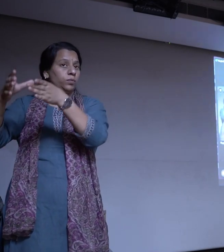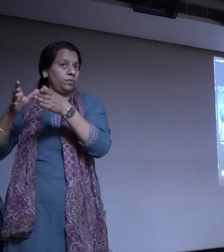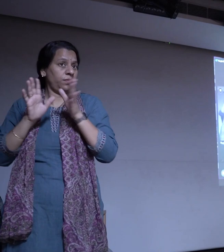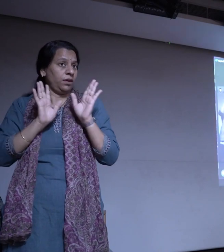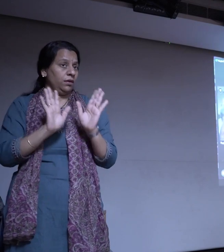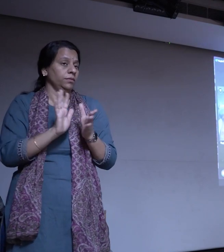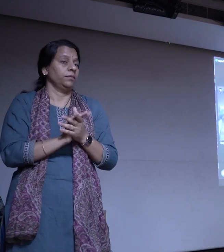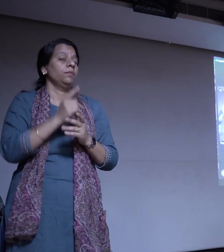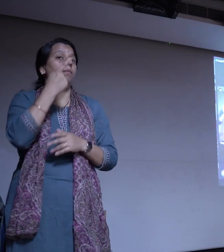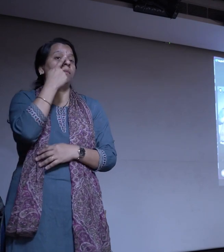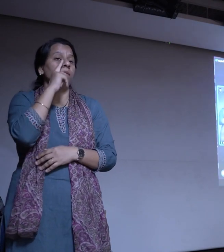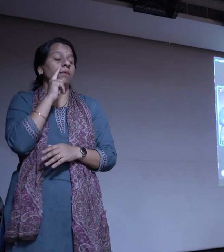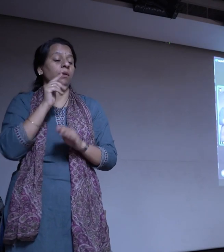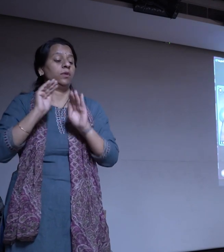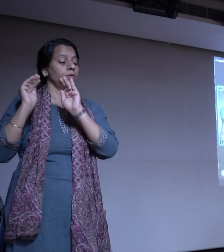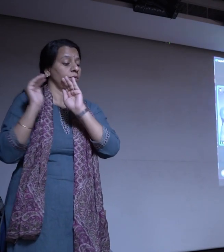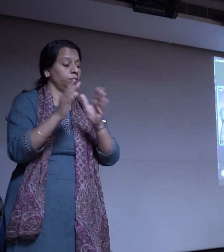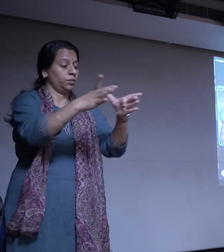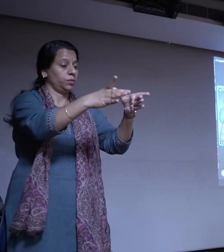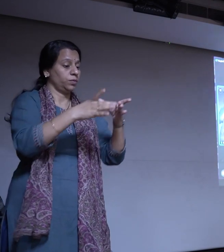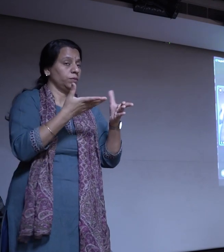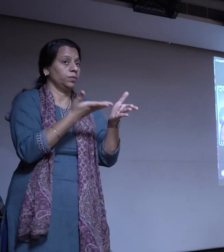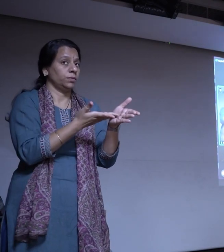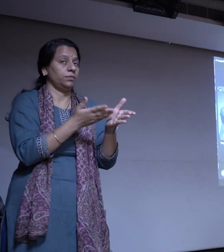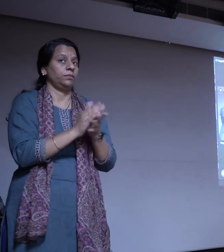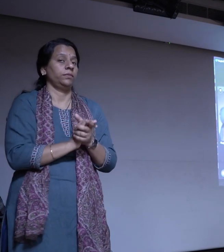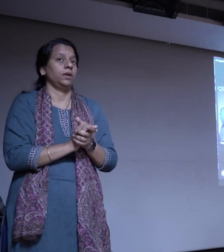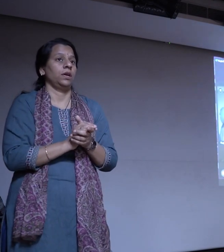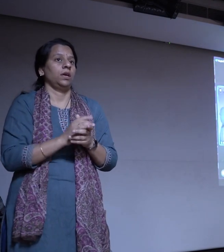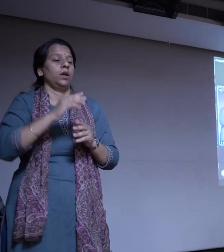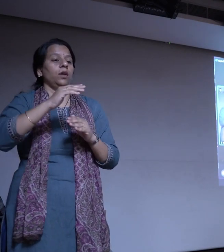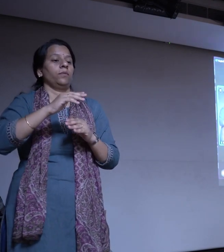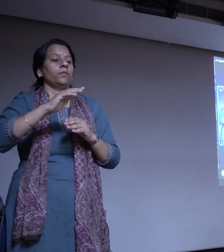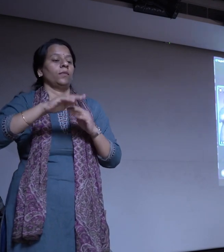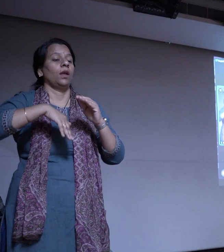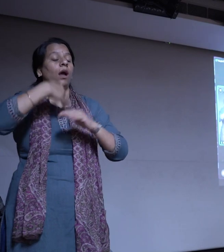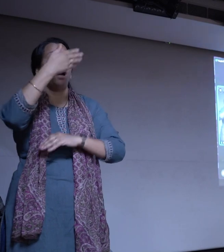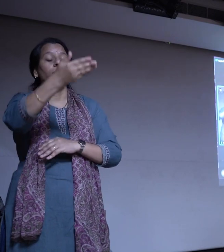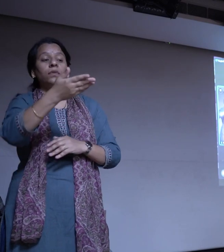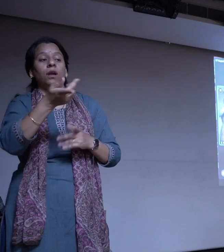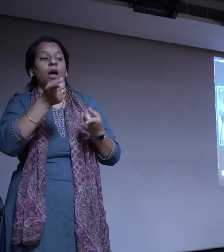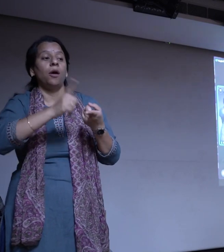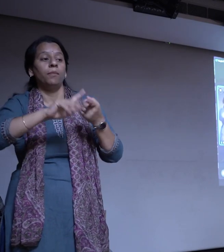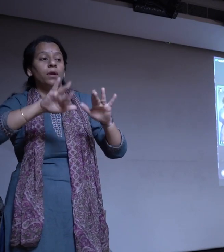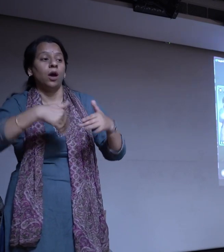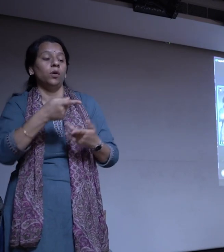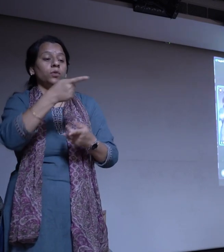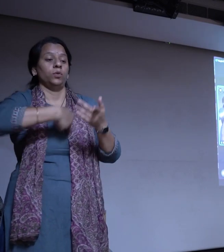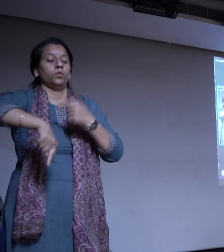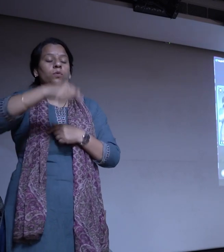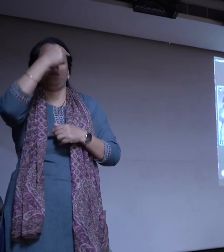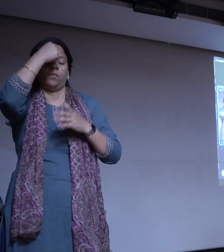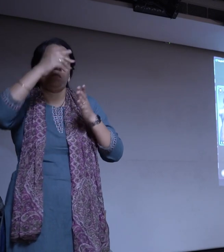where parents support groups and after these issues are